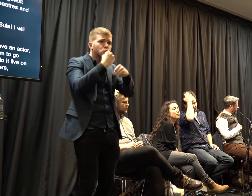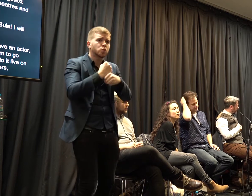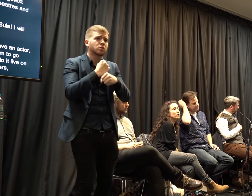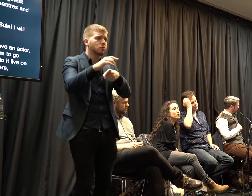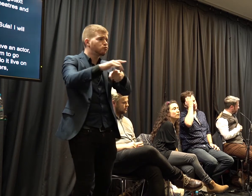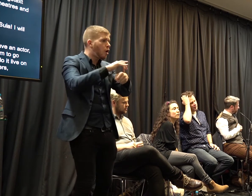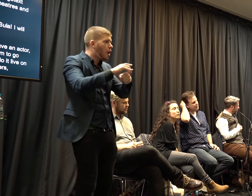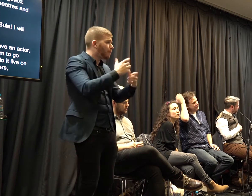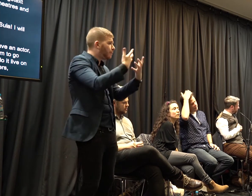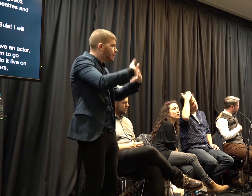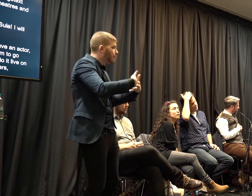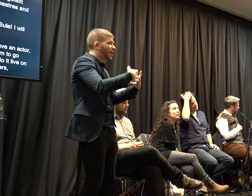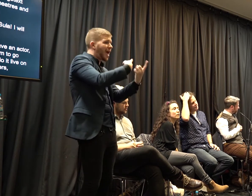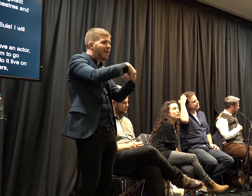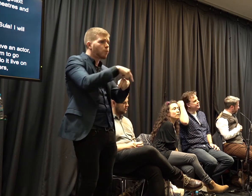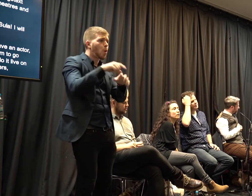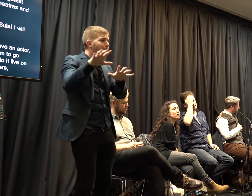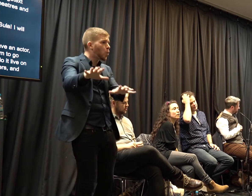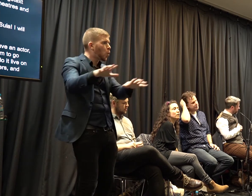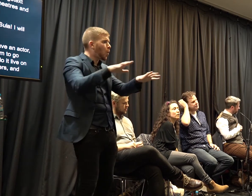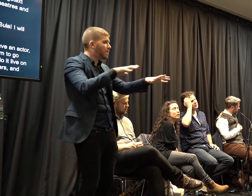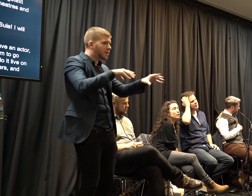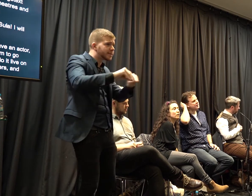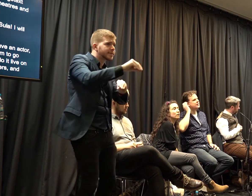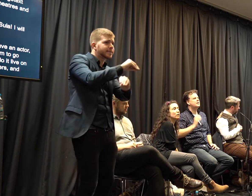dramaturgs and everybody. There's movement, and it's an